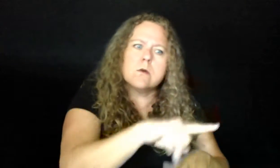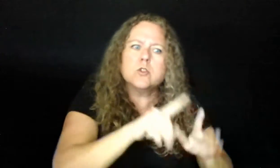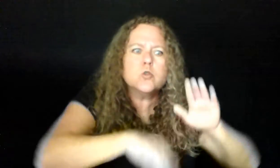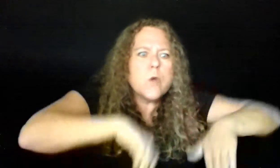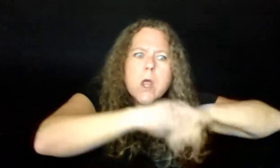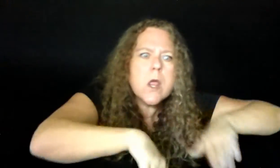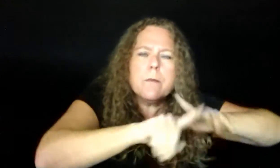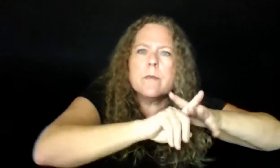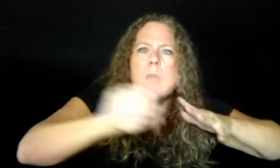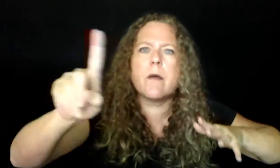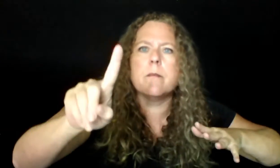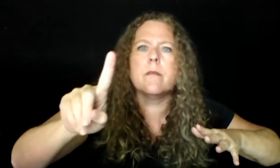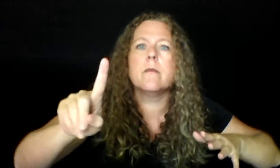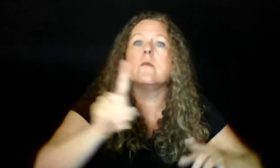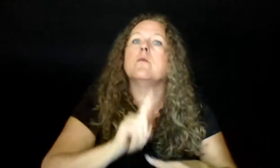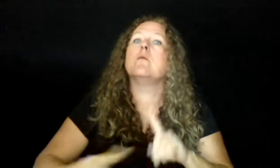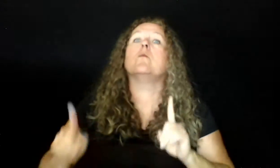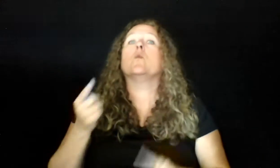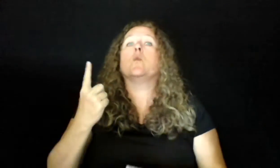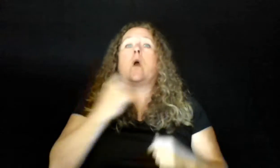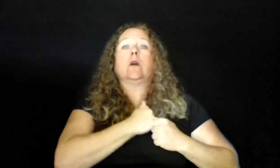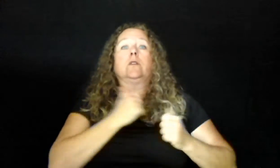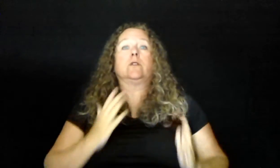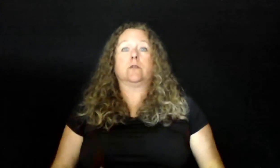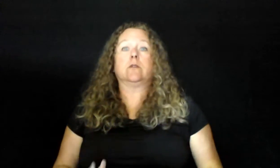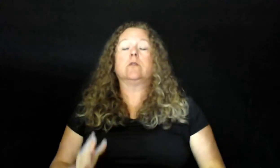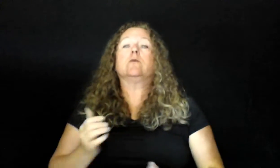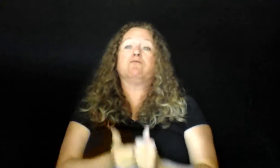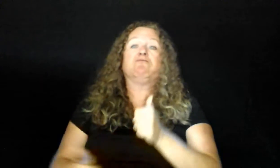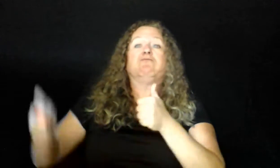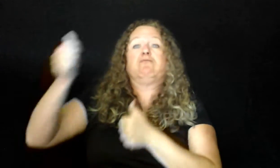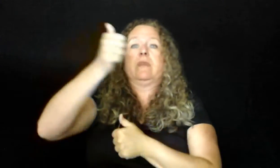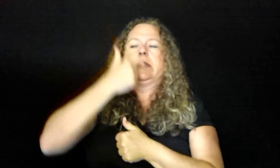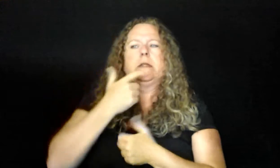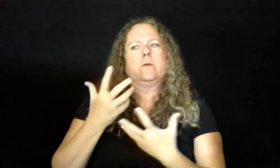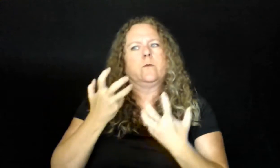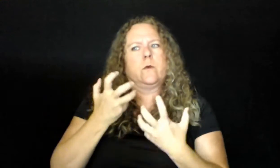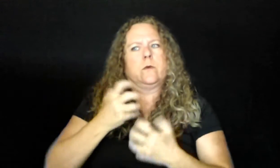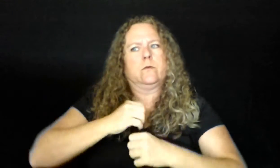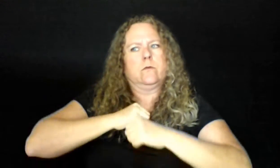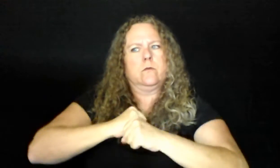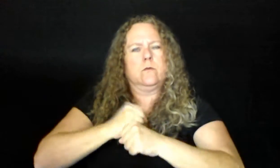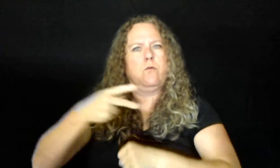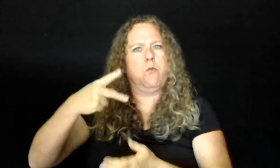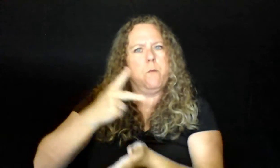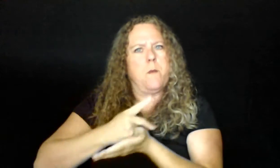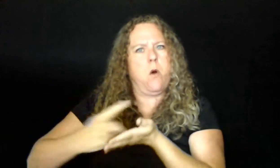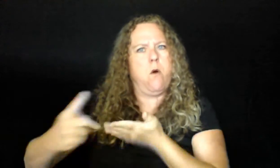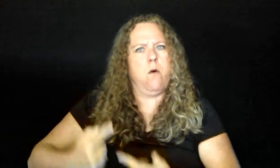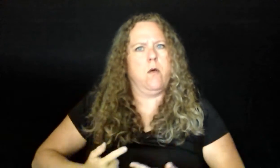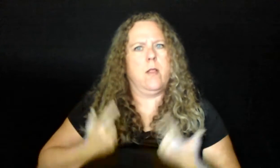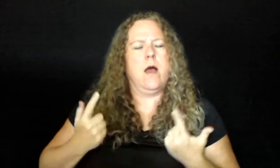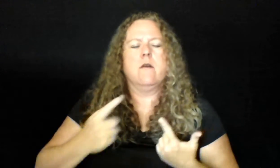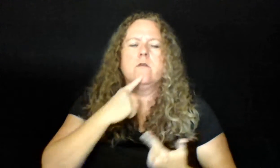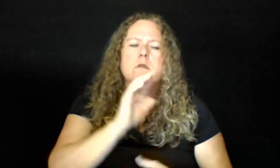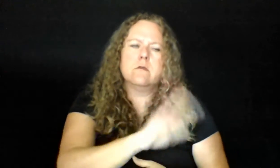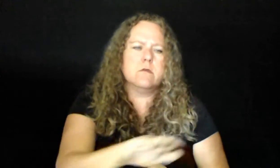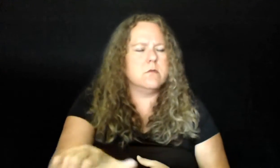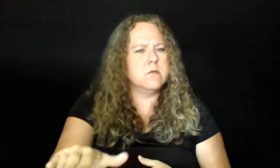centurion wanted to spare Paul's life and kept them from carrying out their plan. He ordered those who could swim to jump overboard first and get to land.